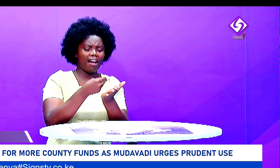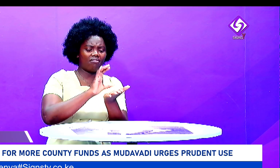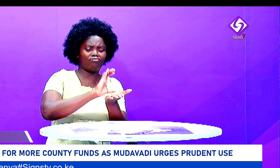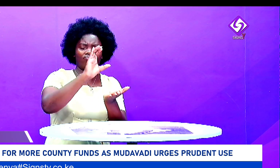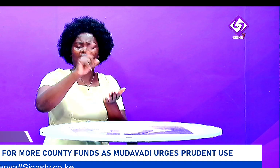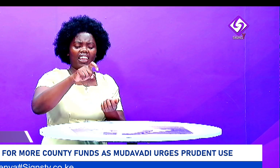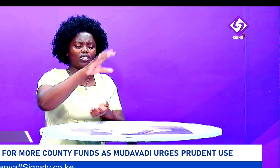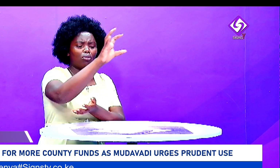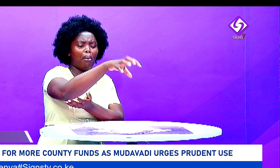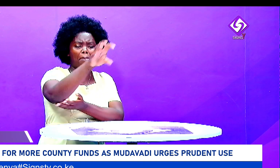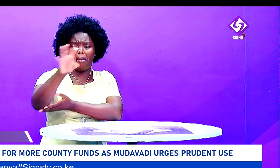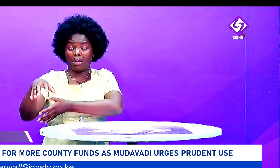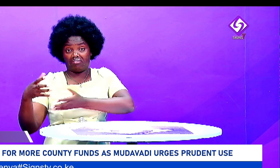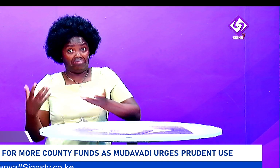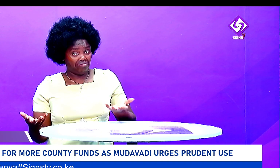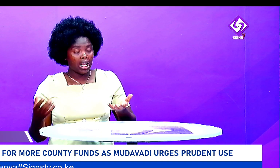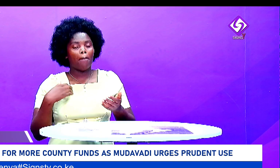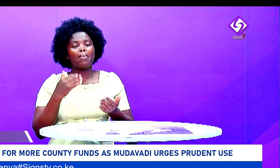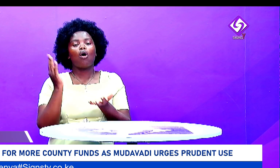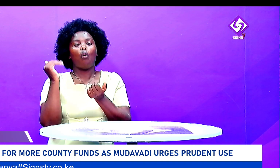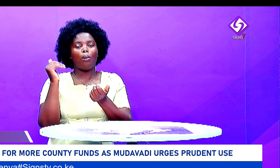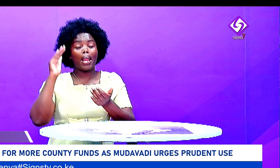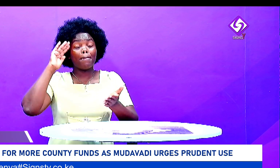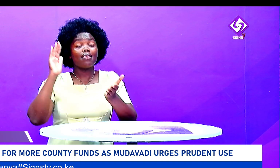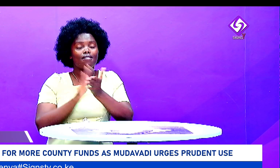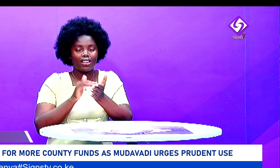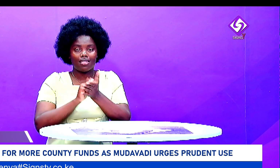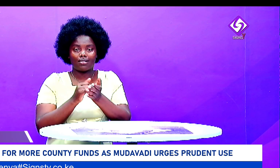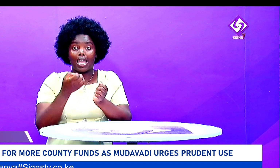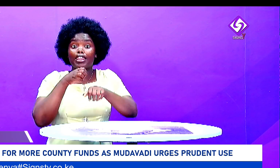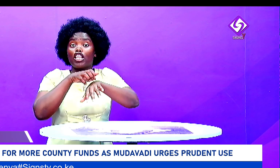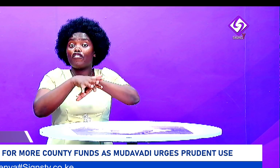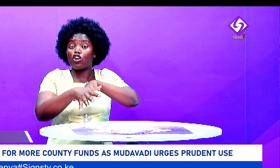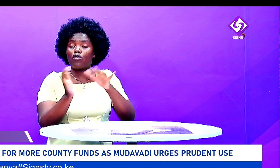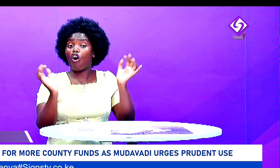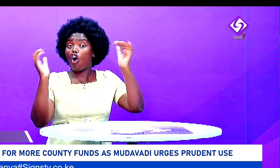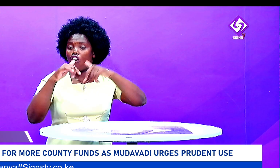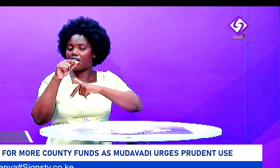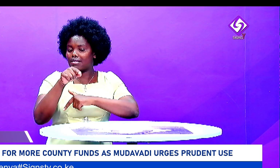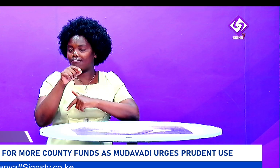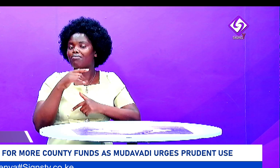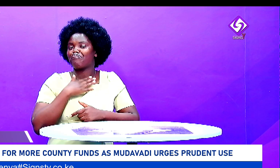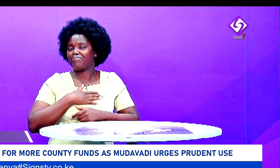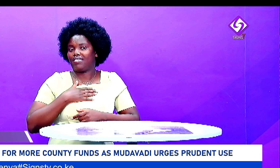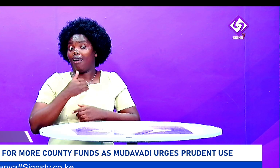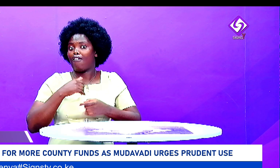well. Money allocated needs to be equitably shared, and I believe that this devolution